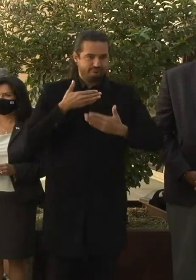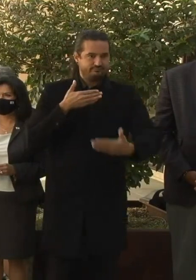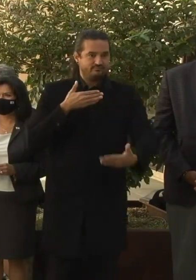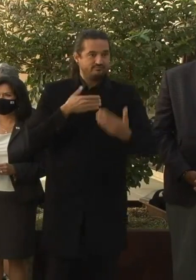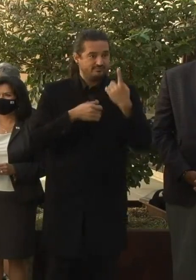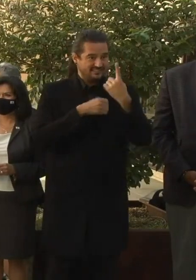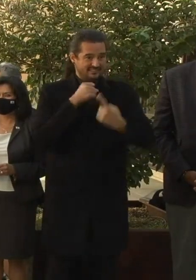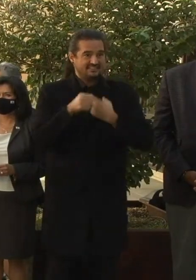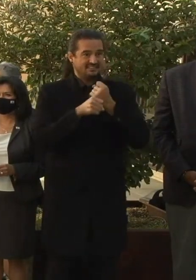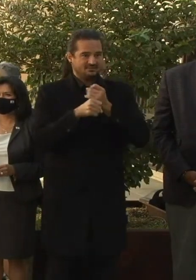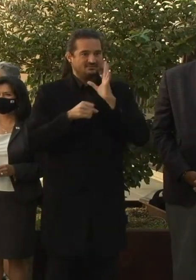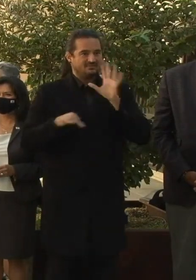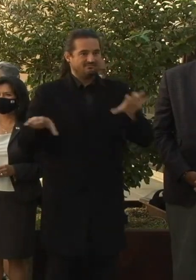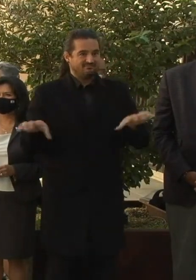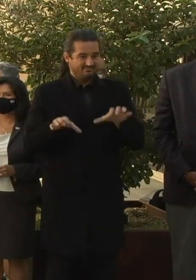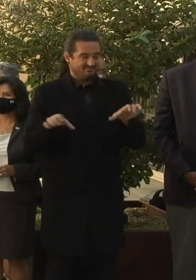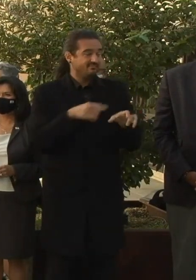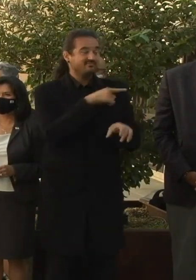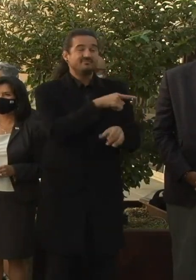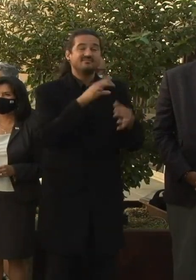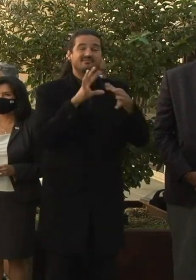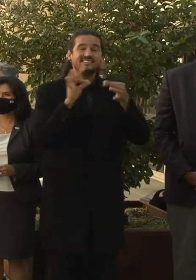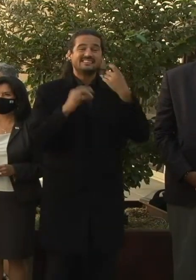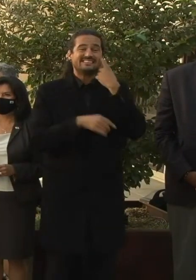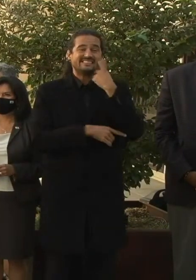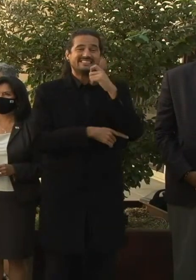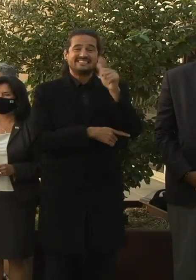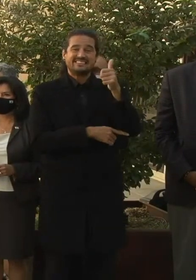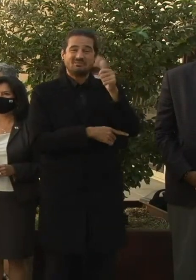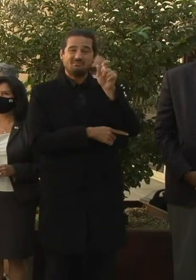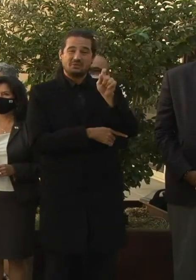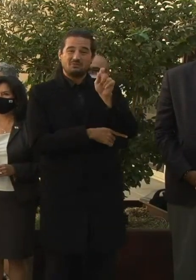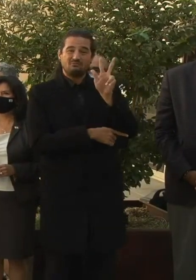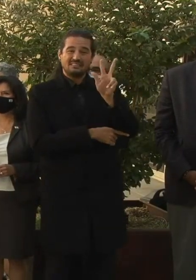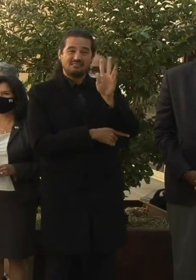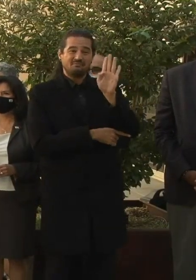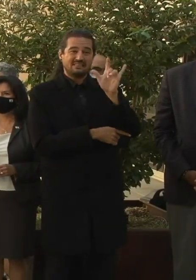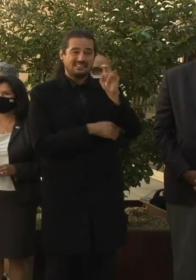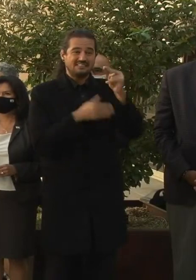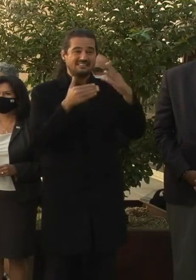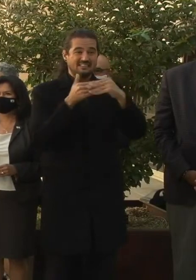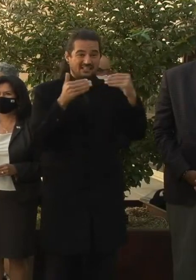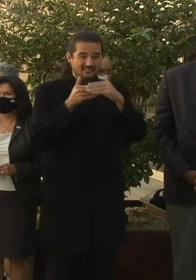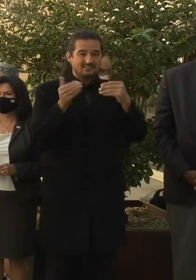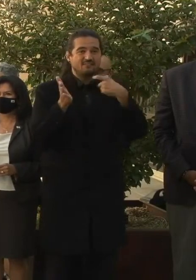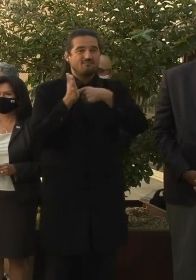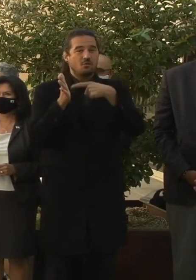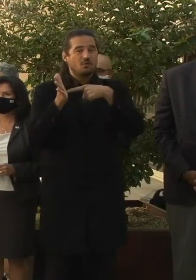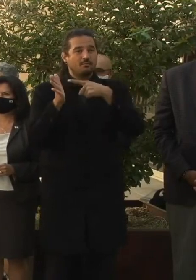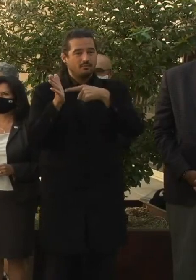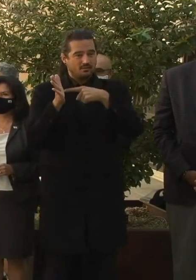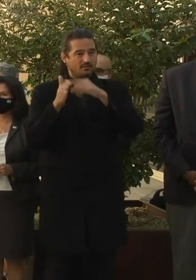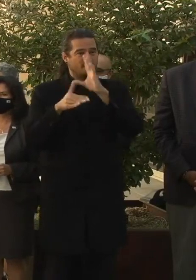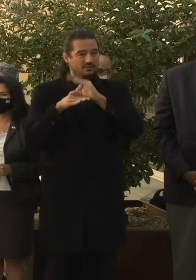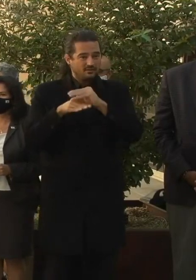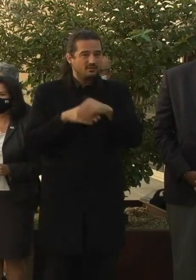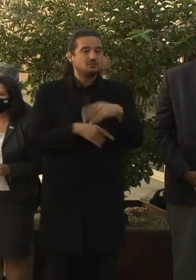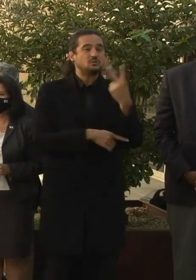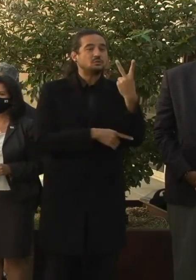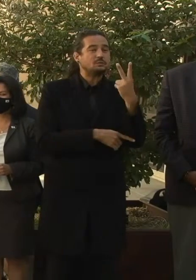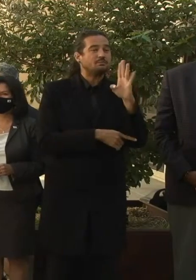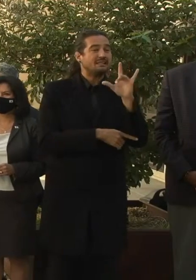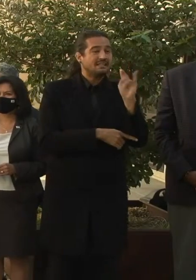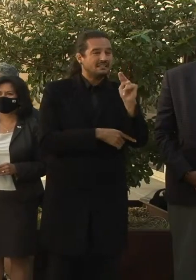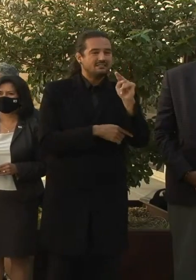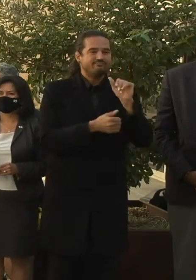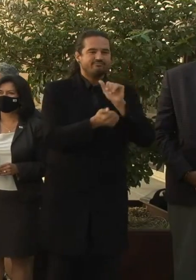$10.23 billion for affordable housing, but also $2 billion for student housing, $500 million, which will get out into the communities this year. And